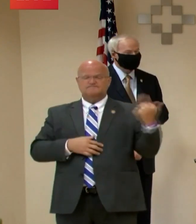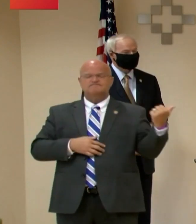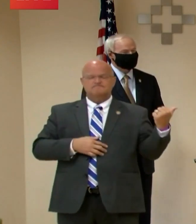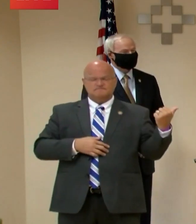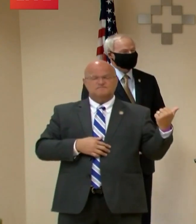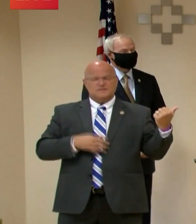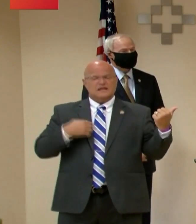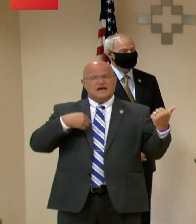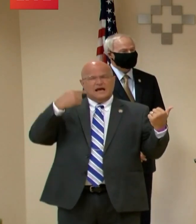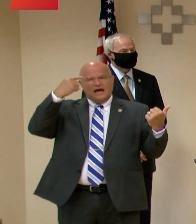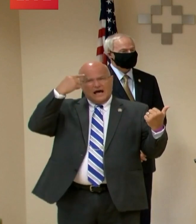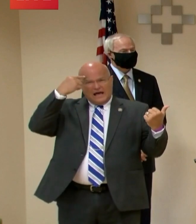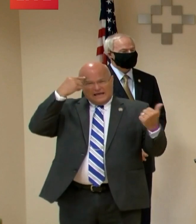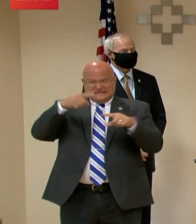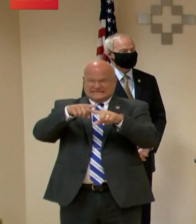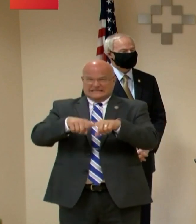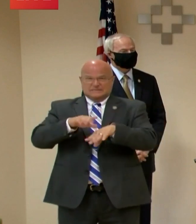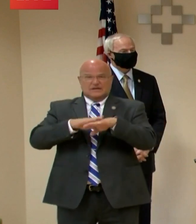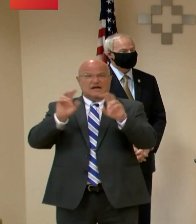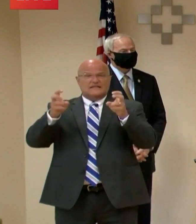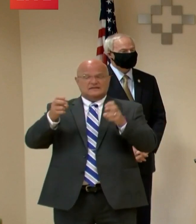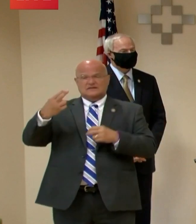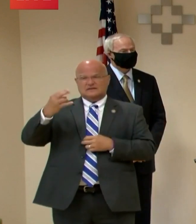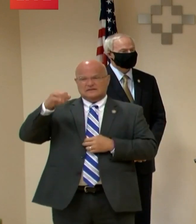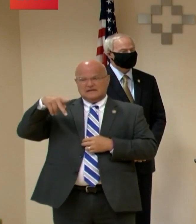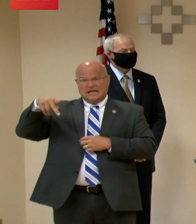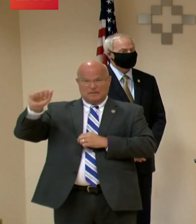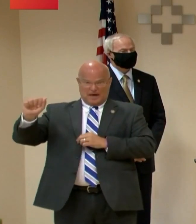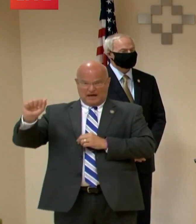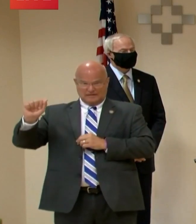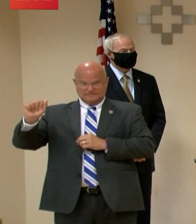think that will depend on the issue of HIPAA, right?